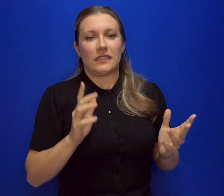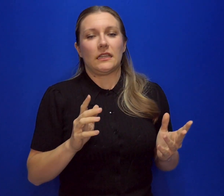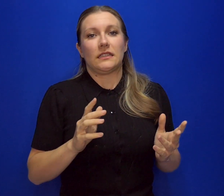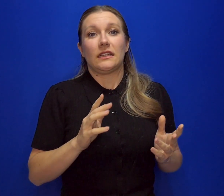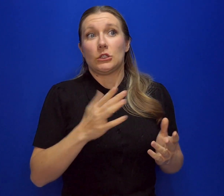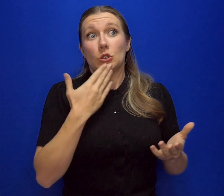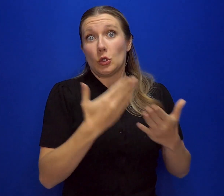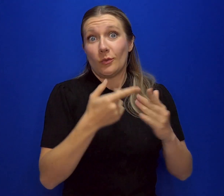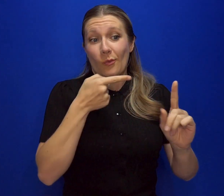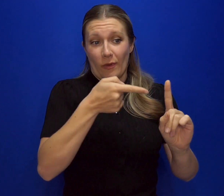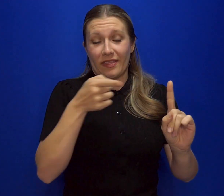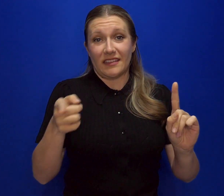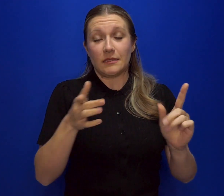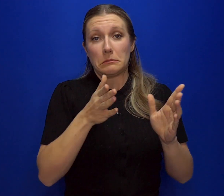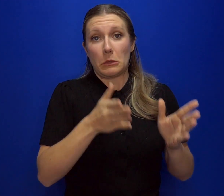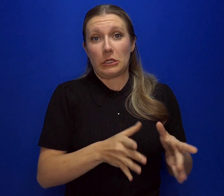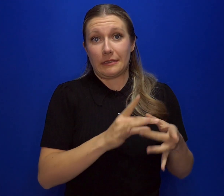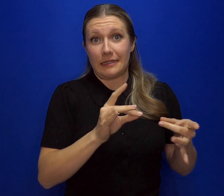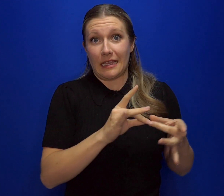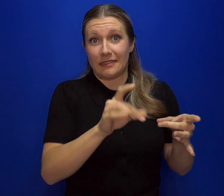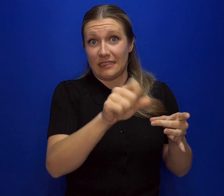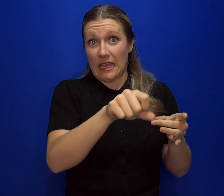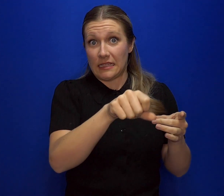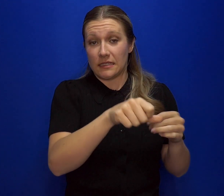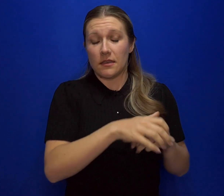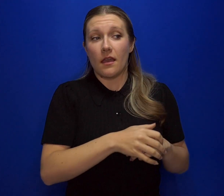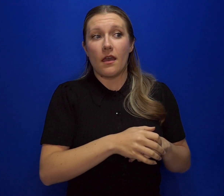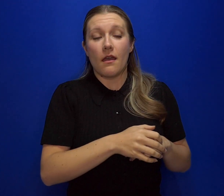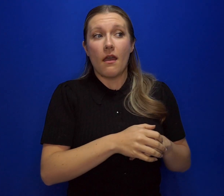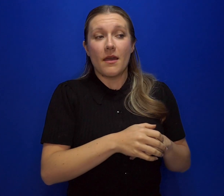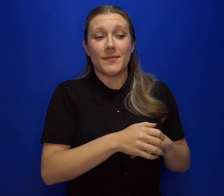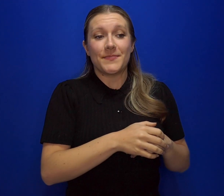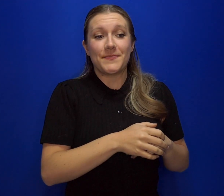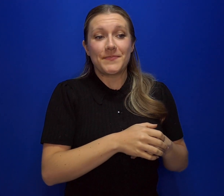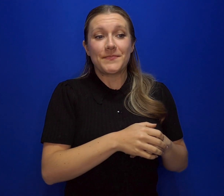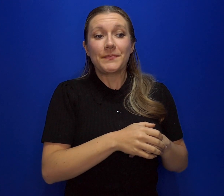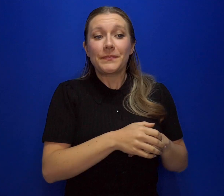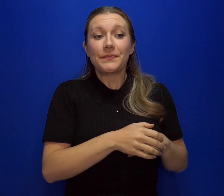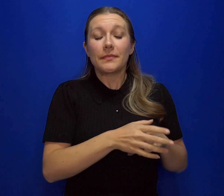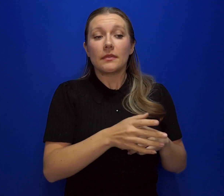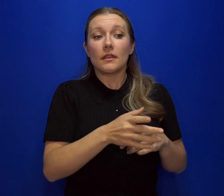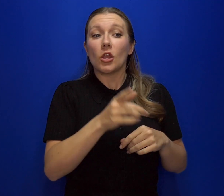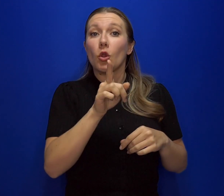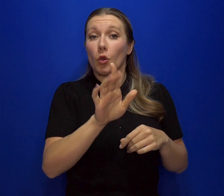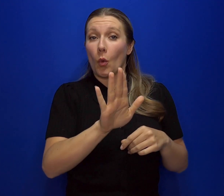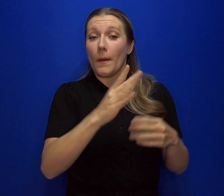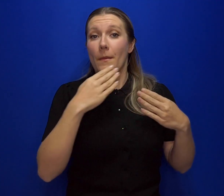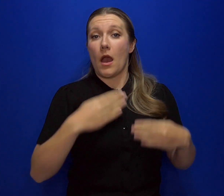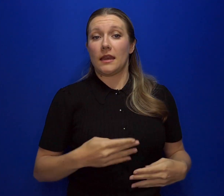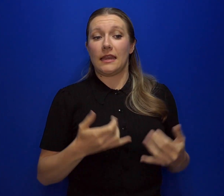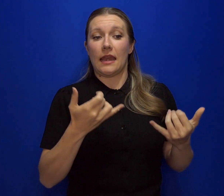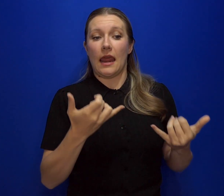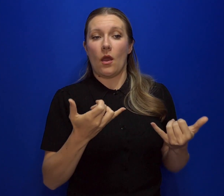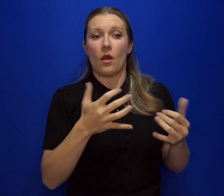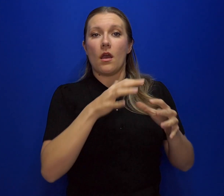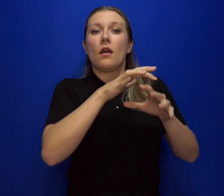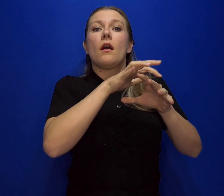And it's a very good point that this person brings up. Absolutely. When your body has grown accustomed to